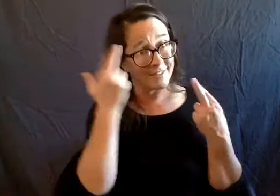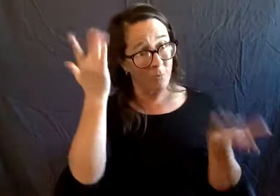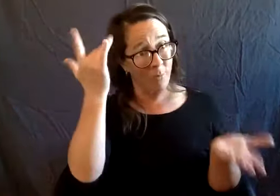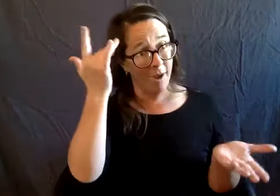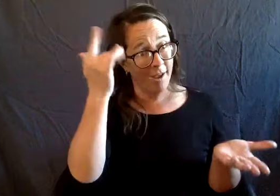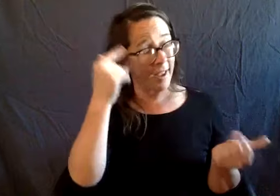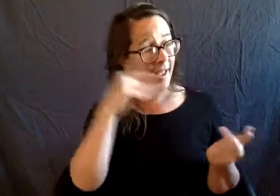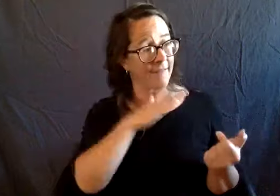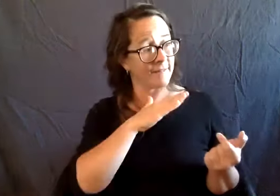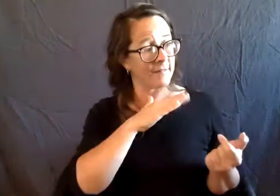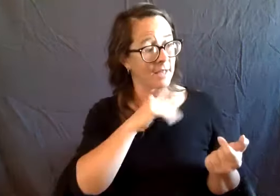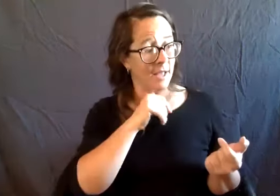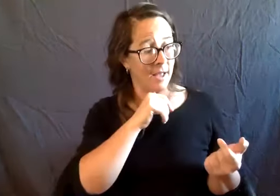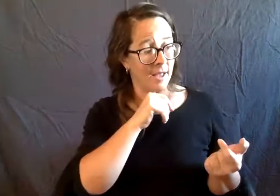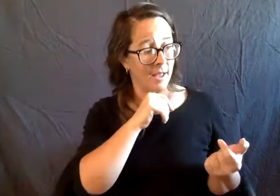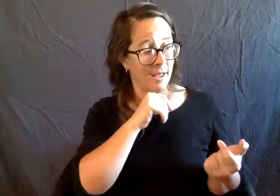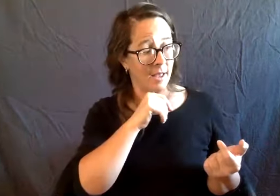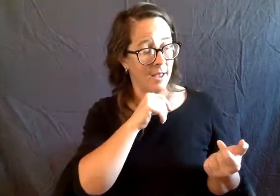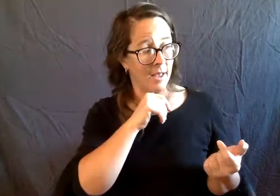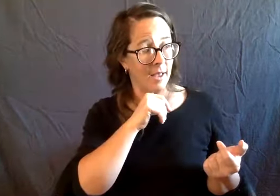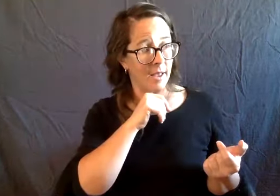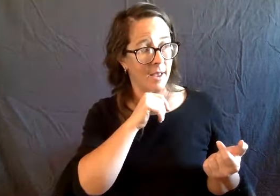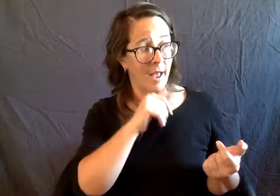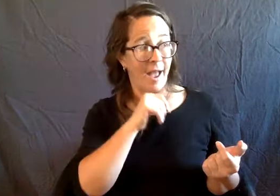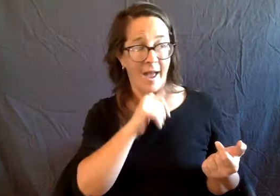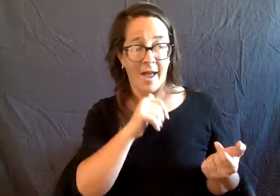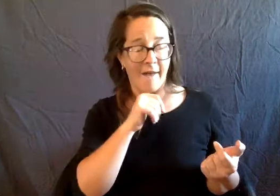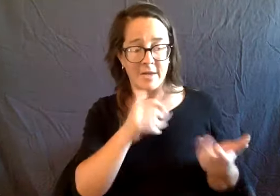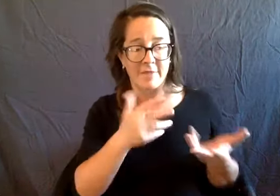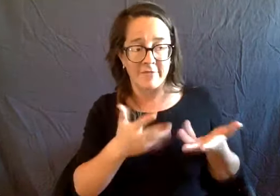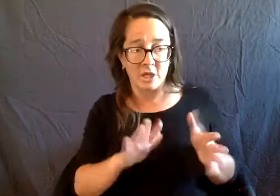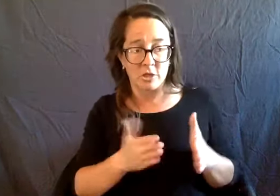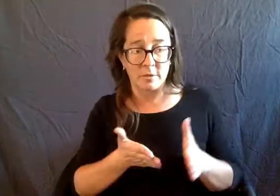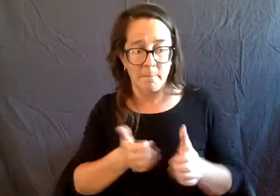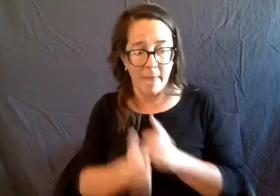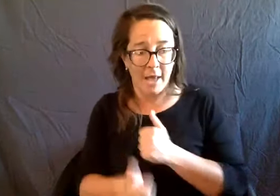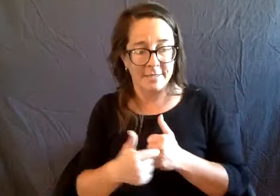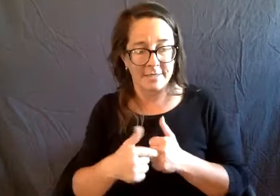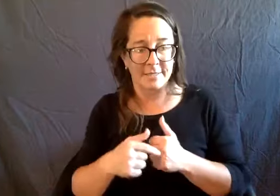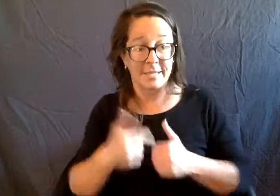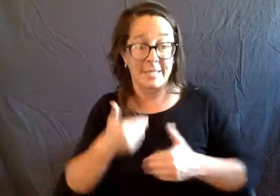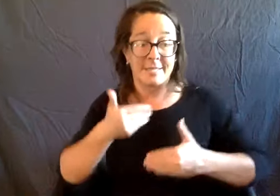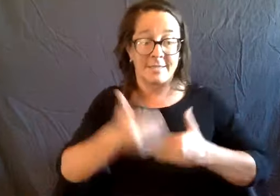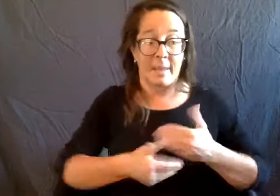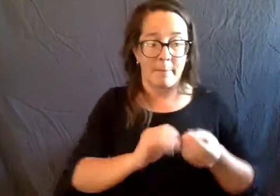reason we can't is that I haven't gone past the 7th step, and I haven't gone into 8 and 9.